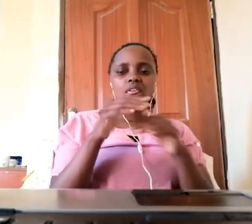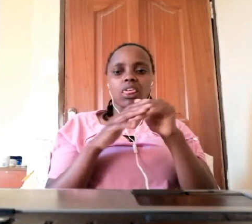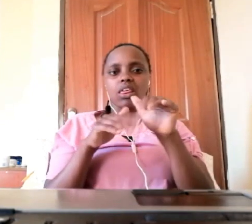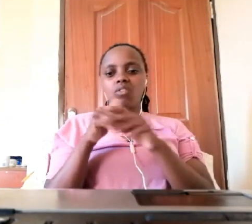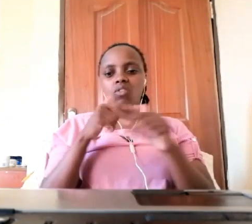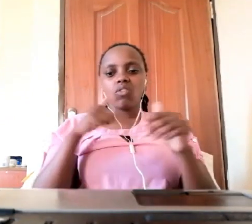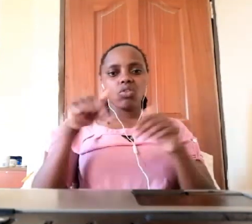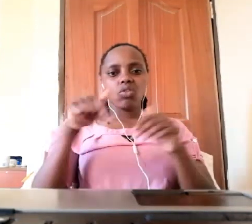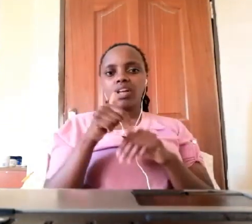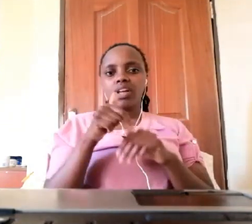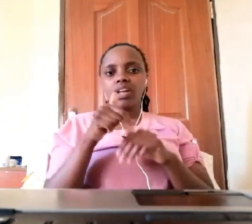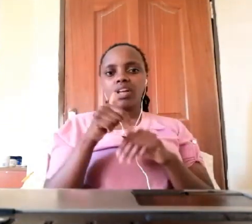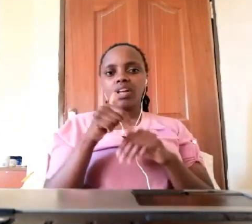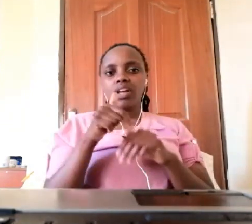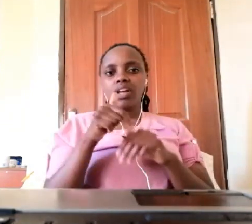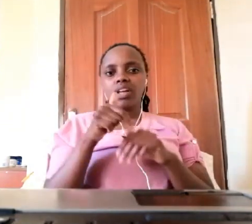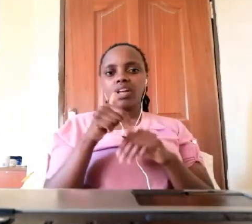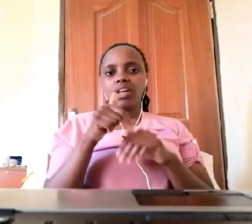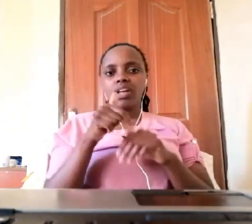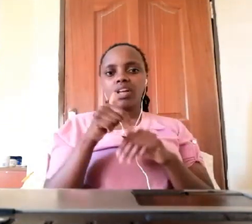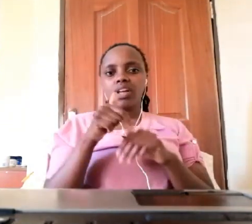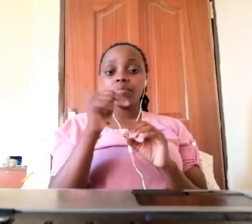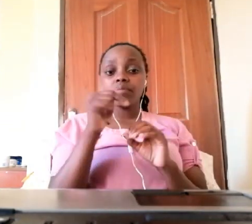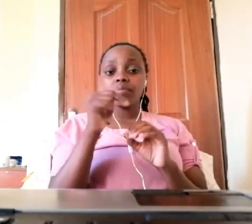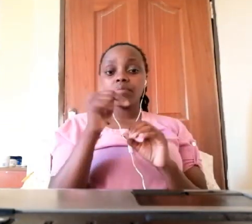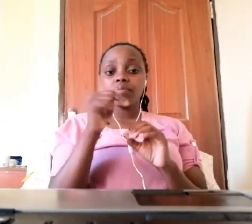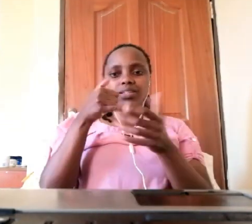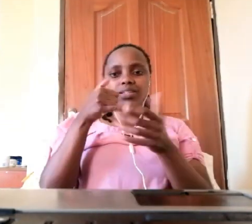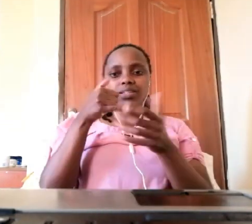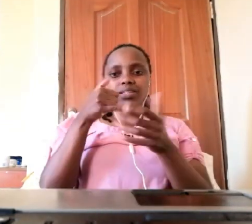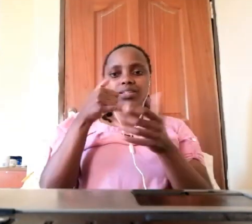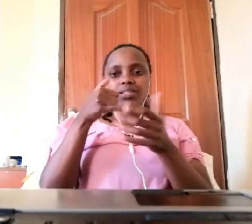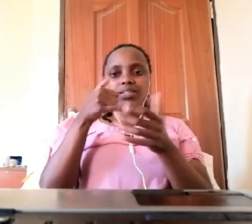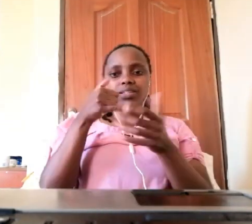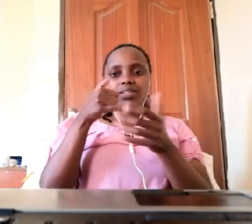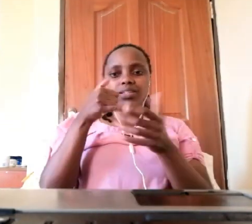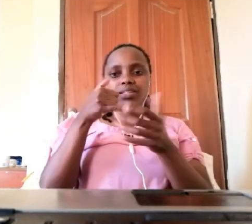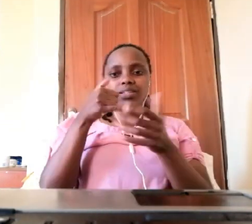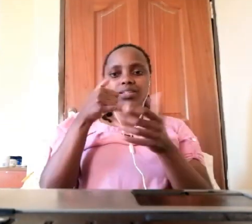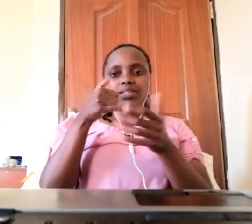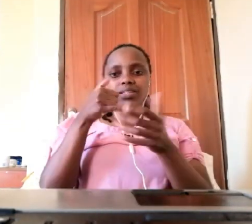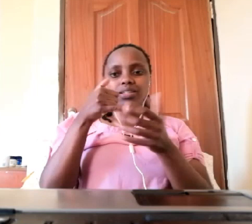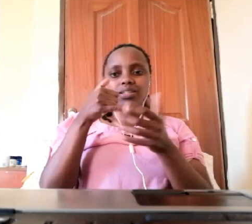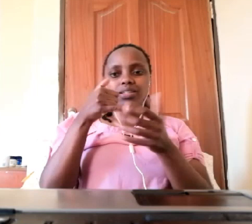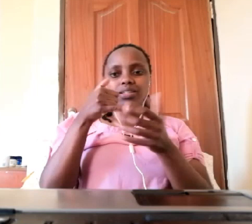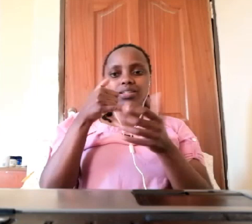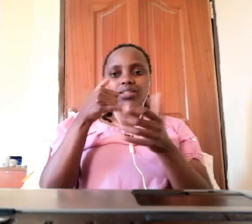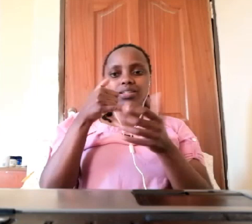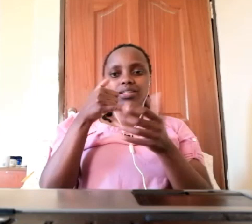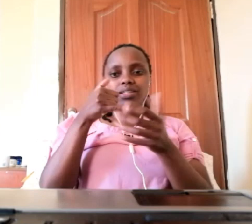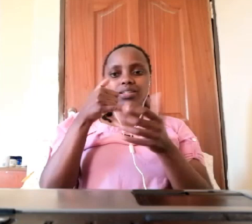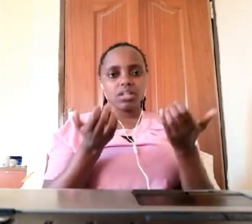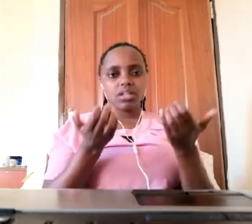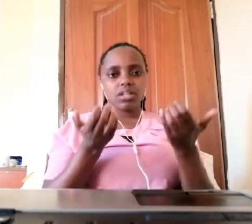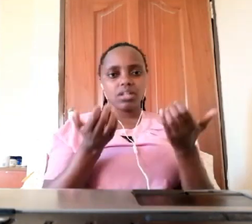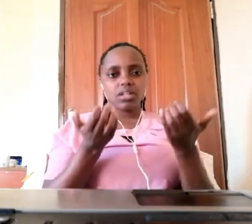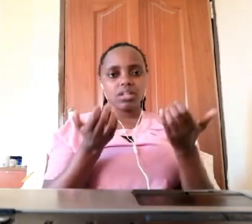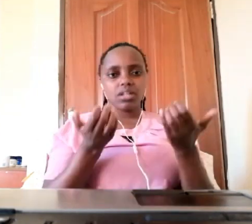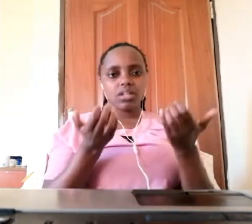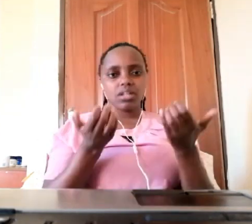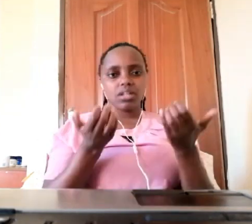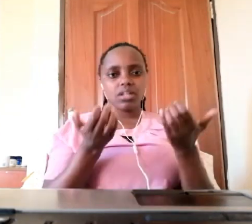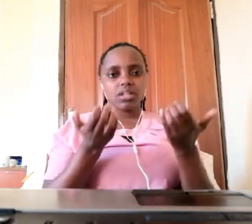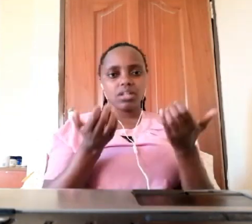us to reach, because I think it leaves out the children that most need our intervention. So I